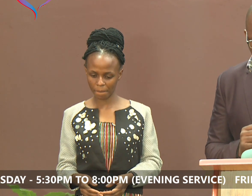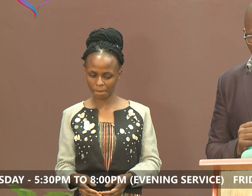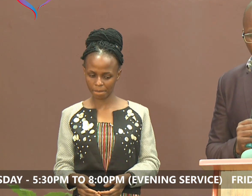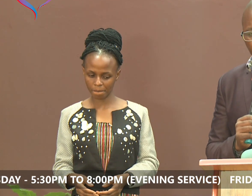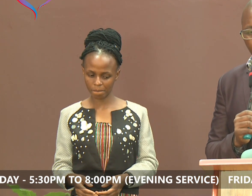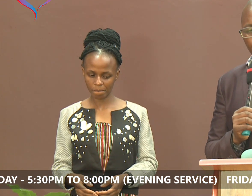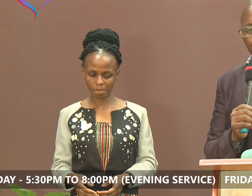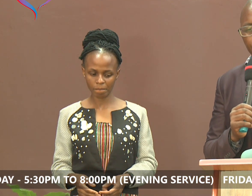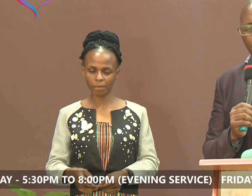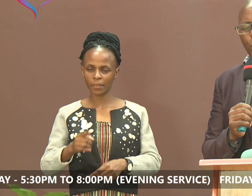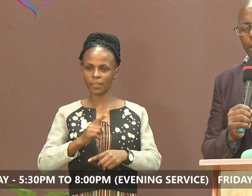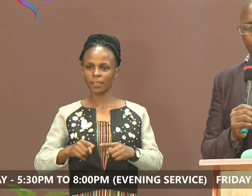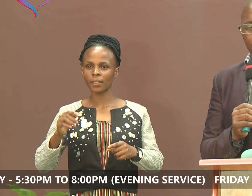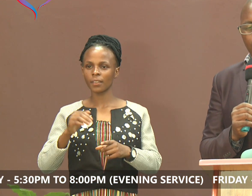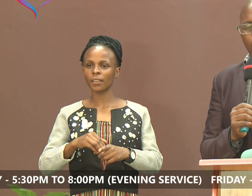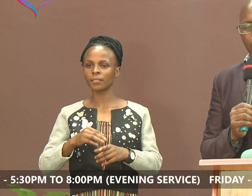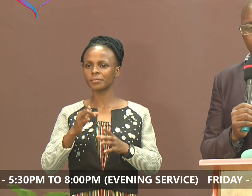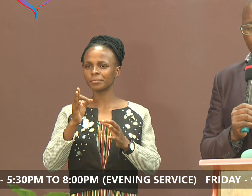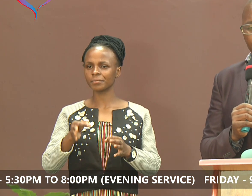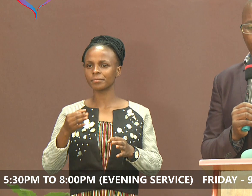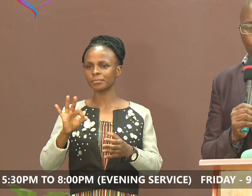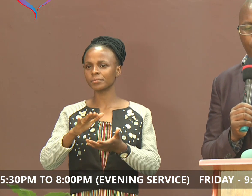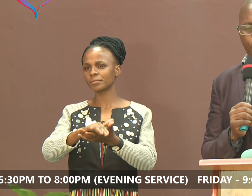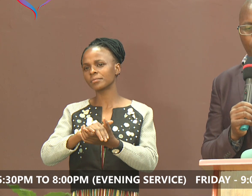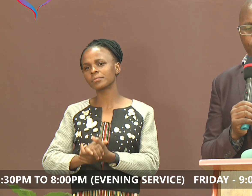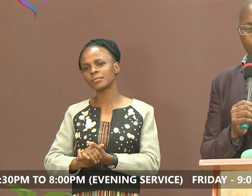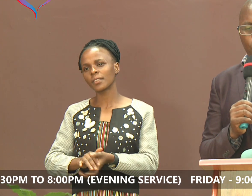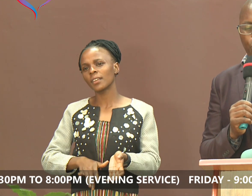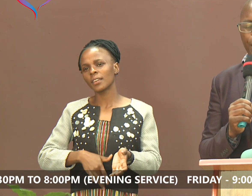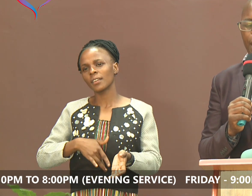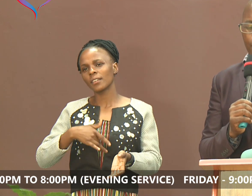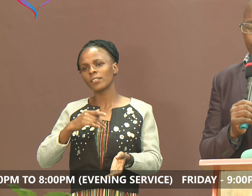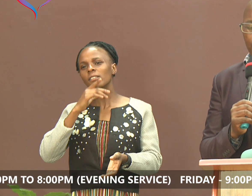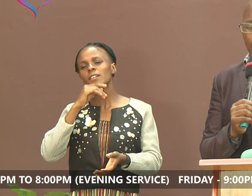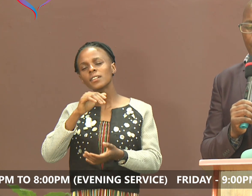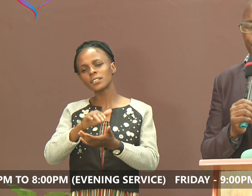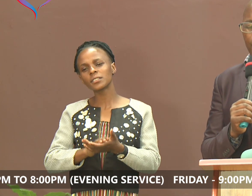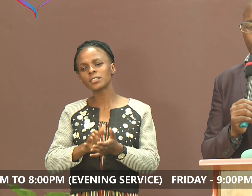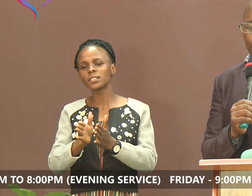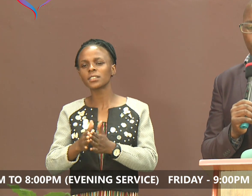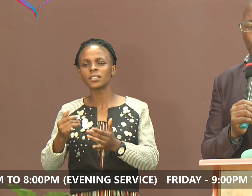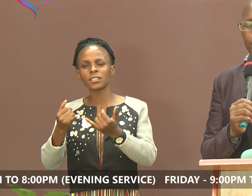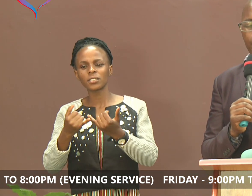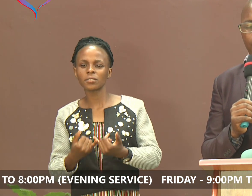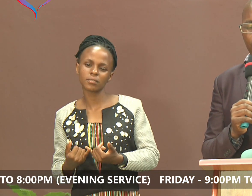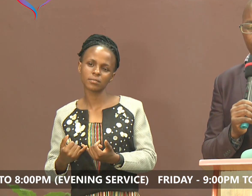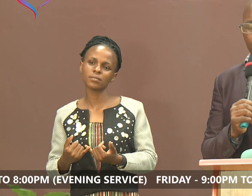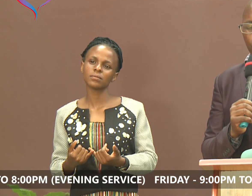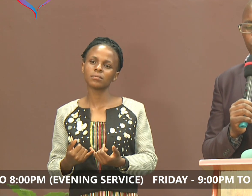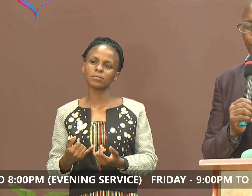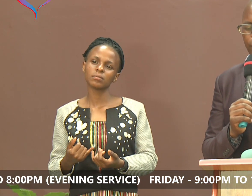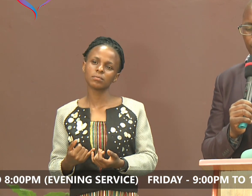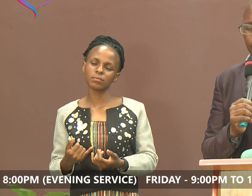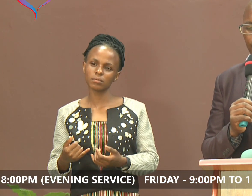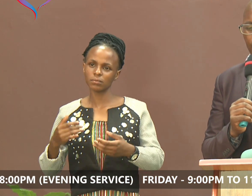But in this context of marriage, I wish husbands and wives could at times have that way. You is sending